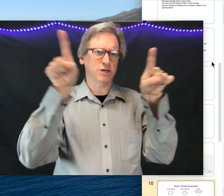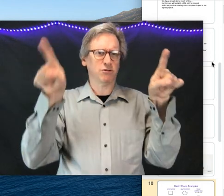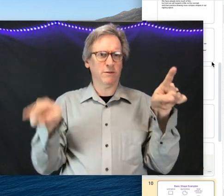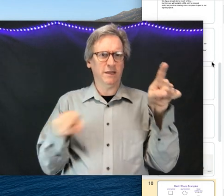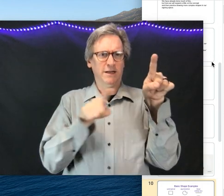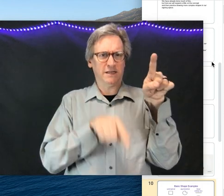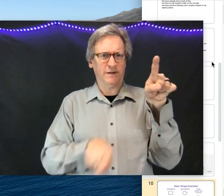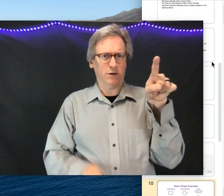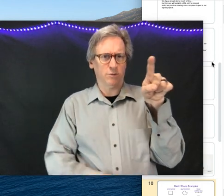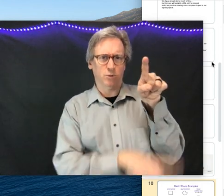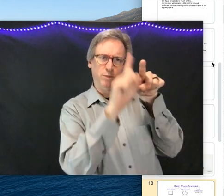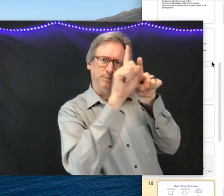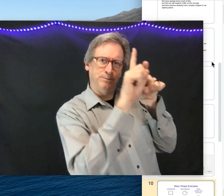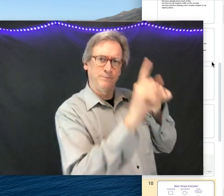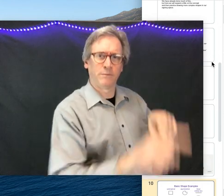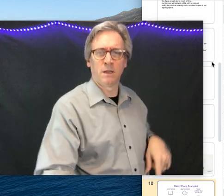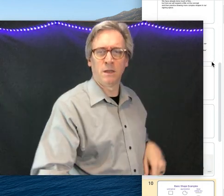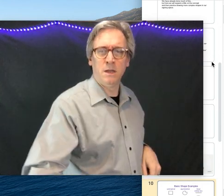now, we're just drawing with the index finger.